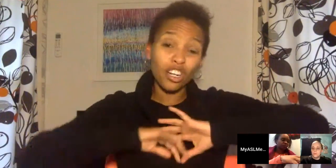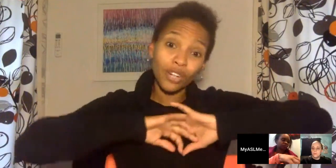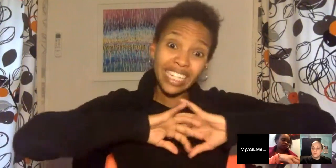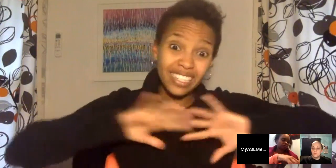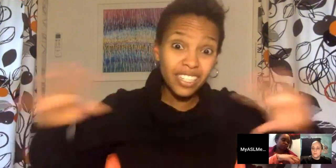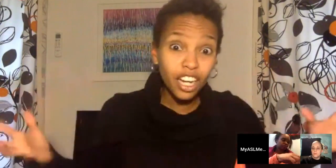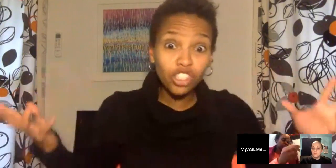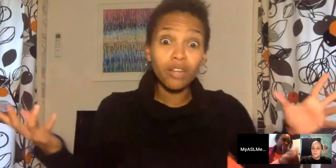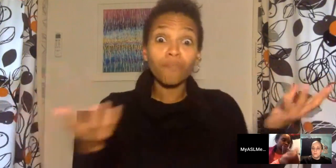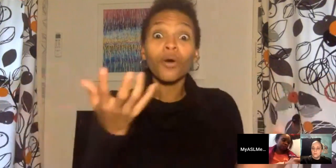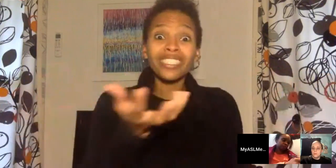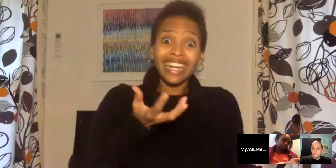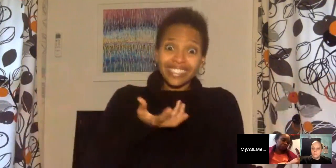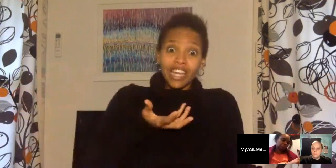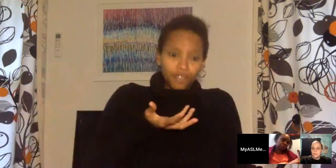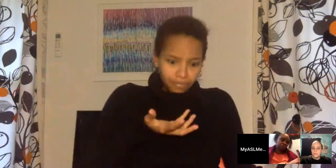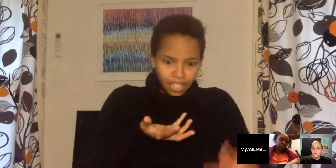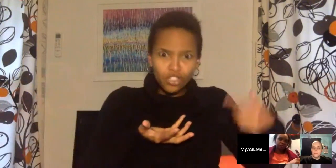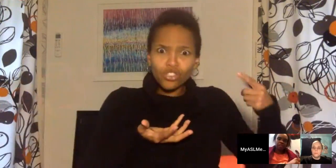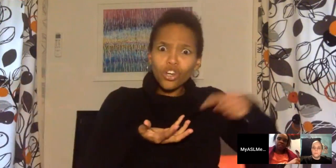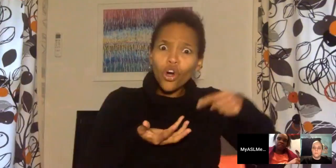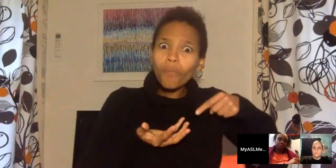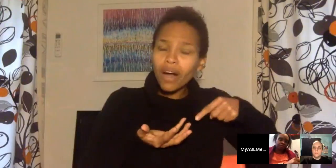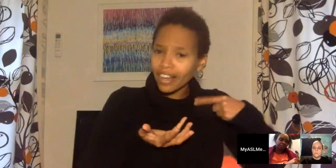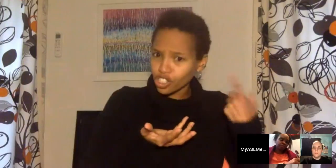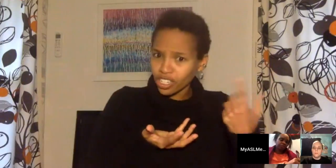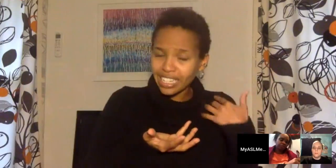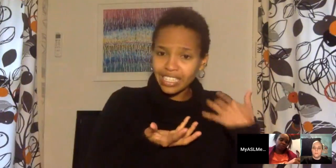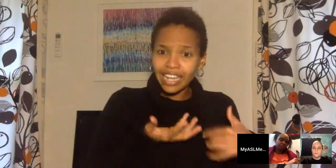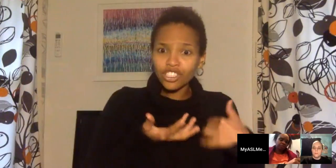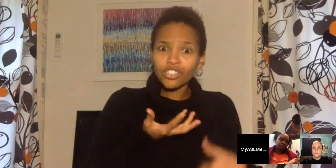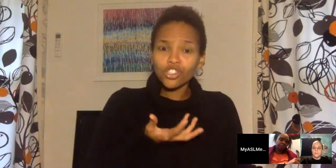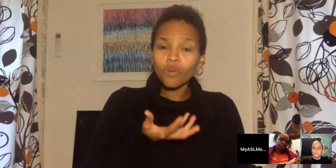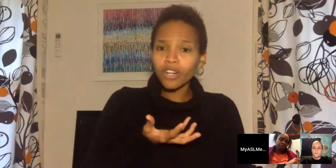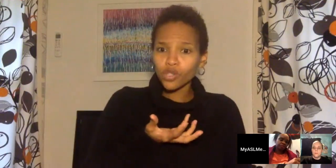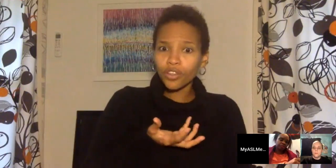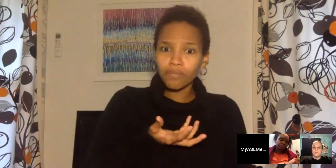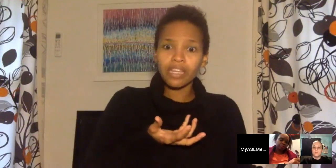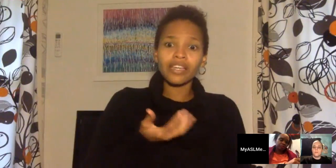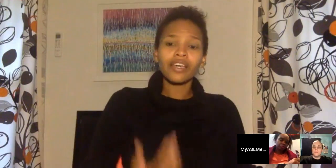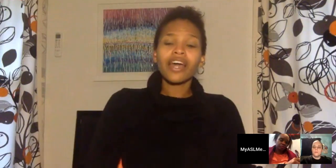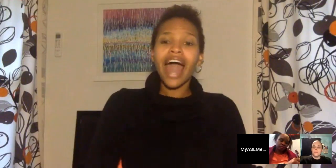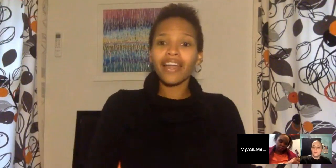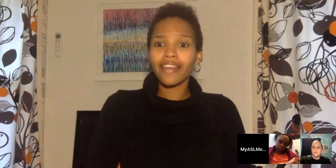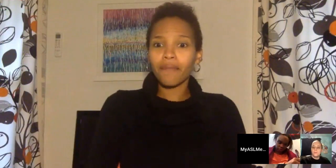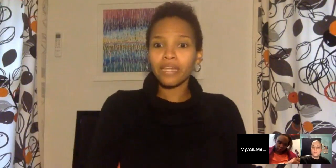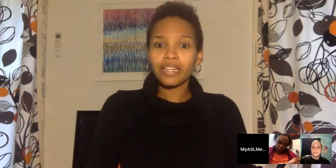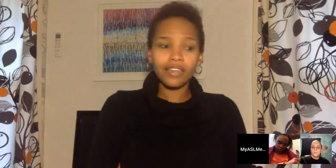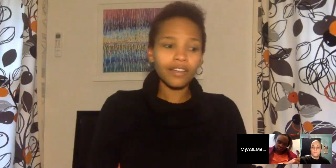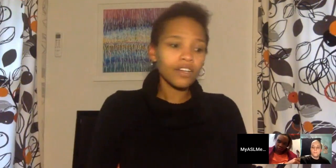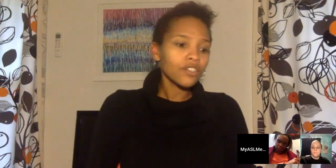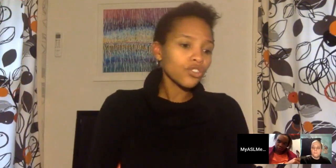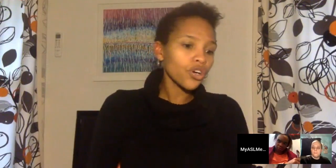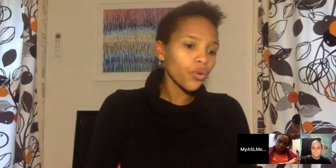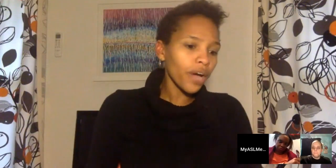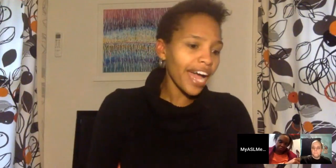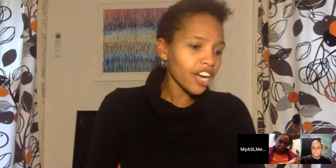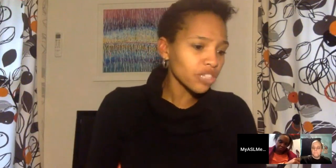great discussion. And boy, did I take with me so much. I took so much with me out of that meeting. So I actually